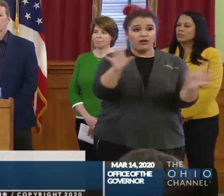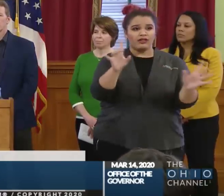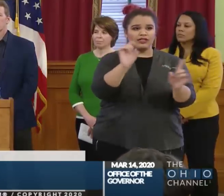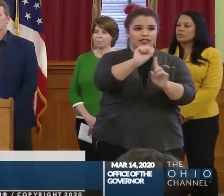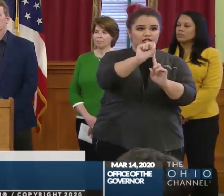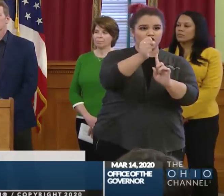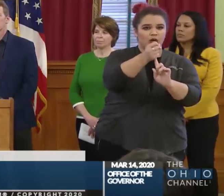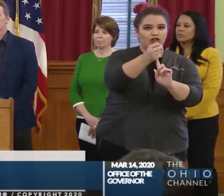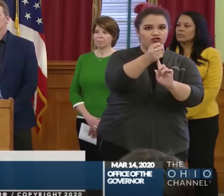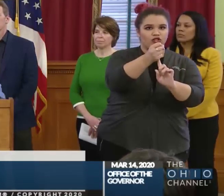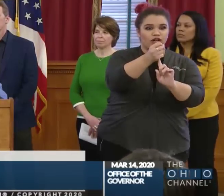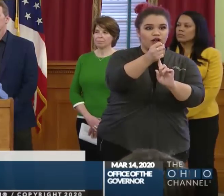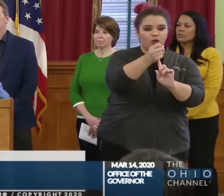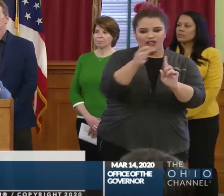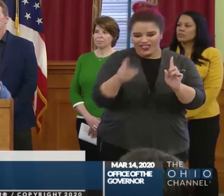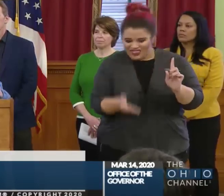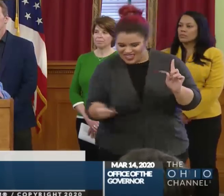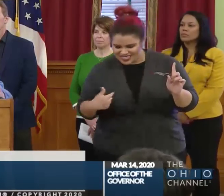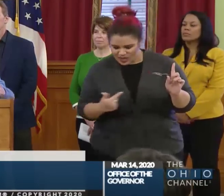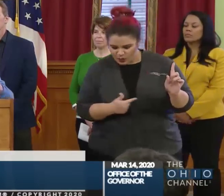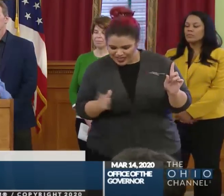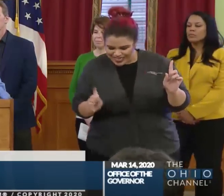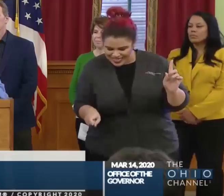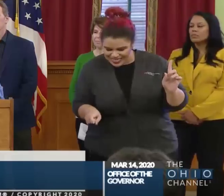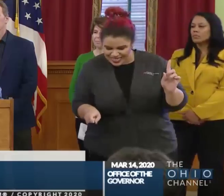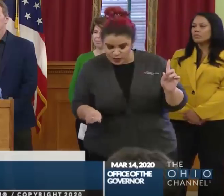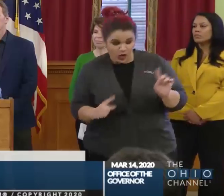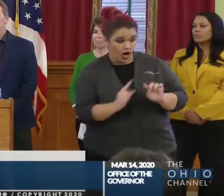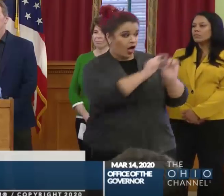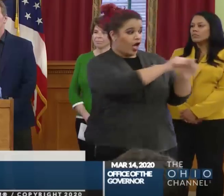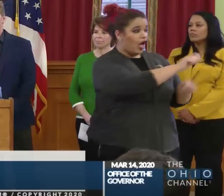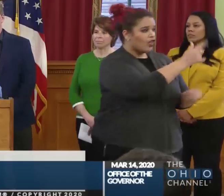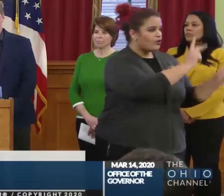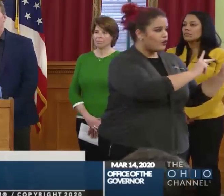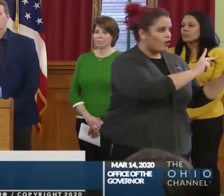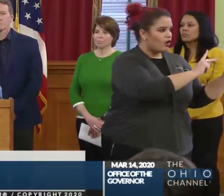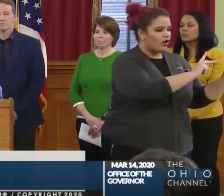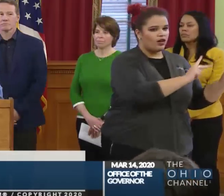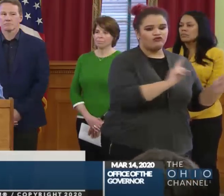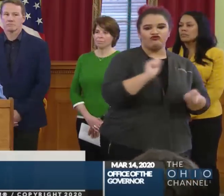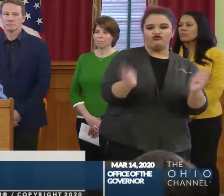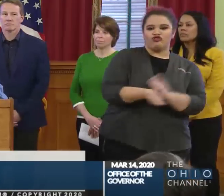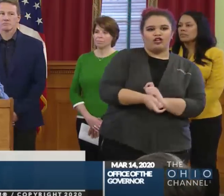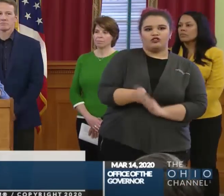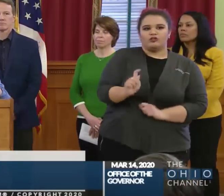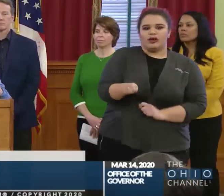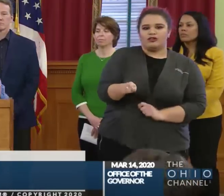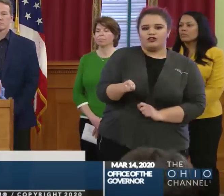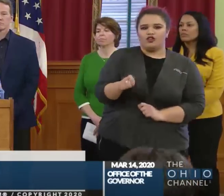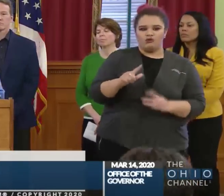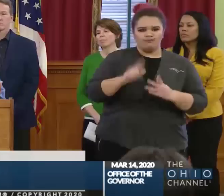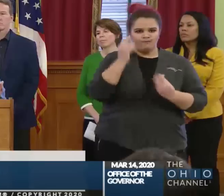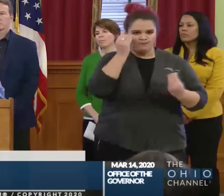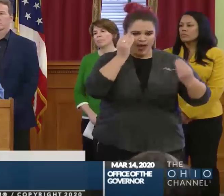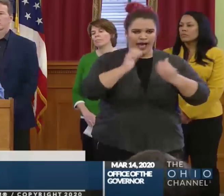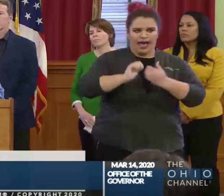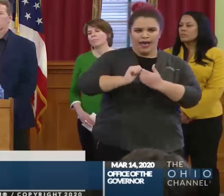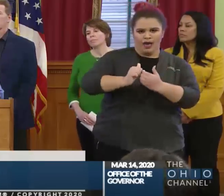to produce things that we need to produce in case of a crisis. The idea that